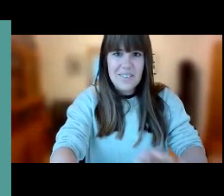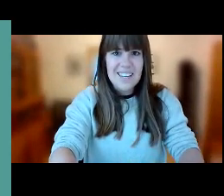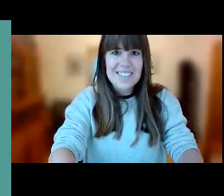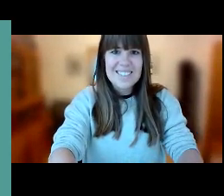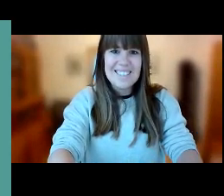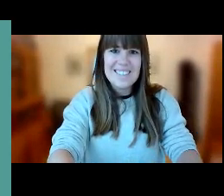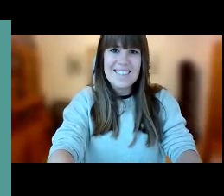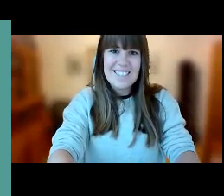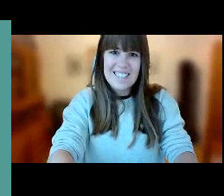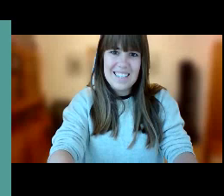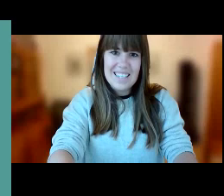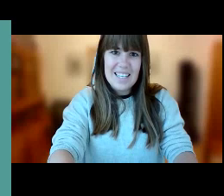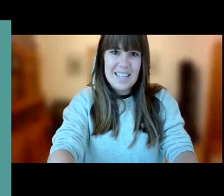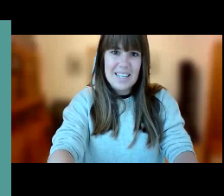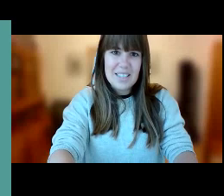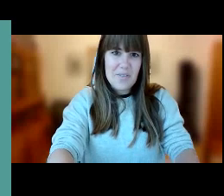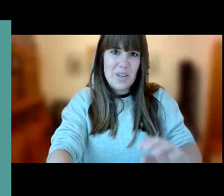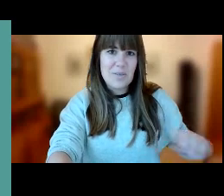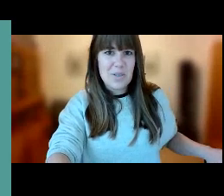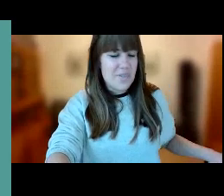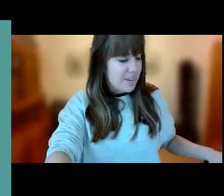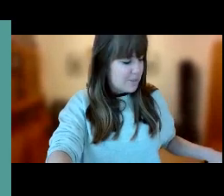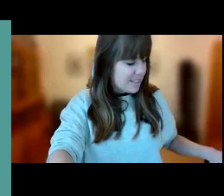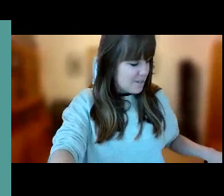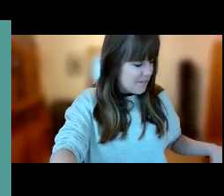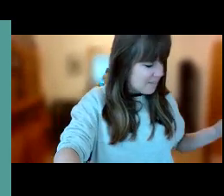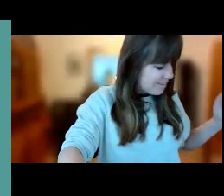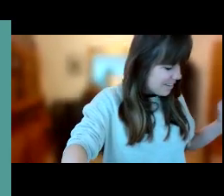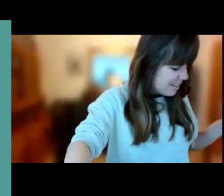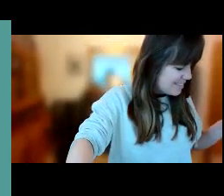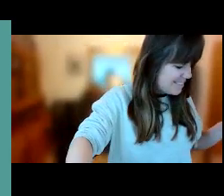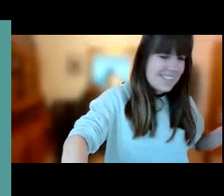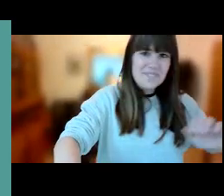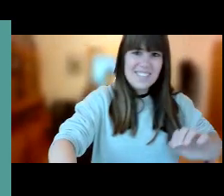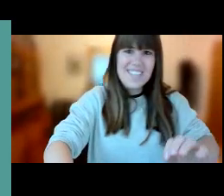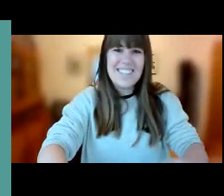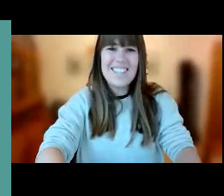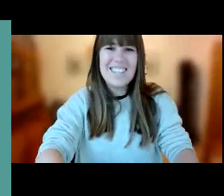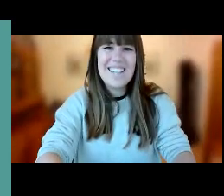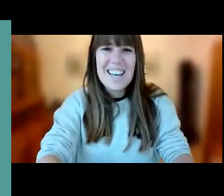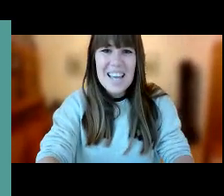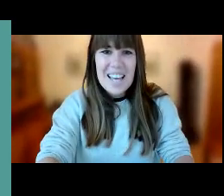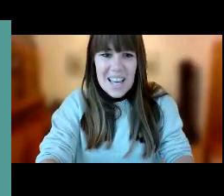really hoping it works. Sorry, I feel like I'm talking very quickly, but I think we're okay for time.